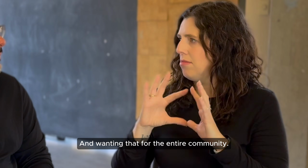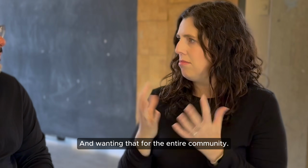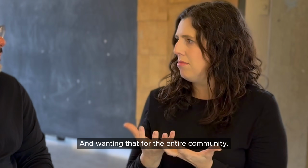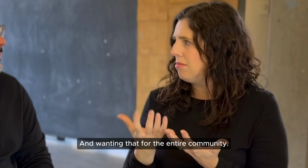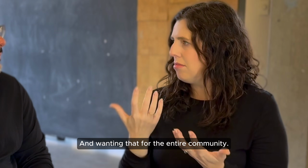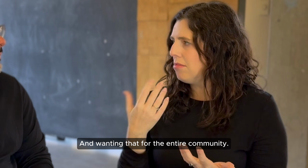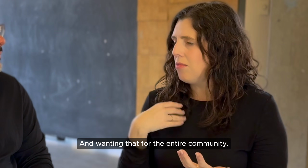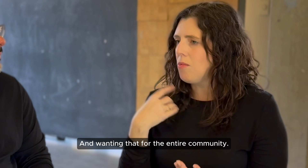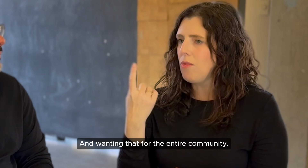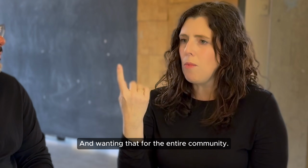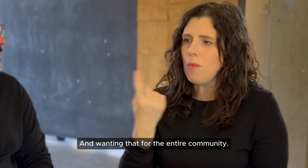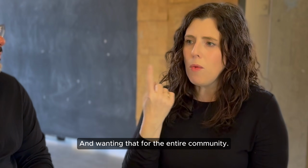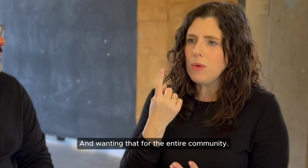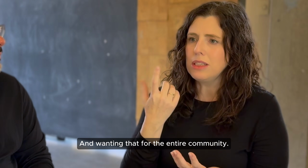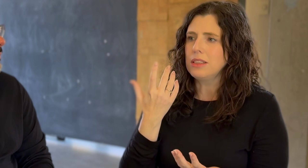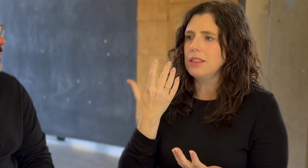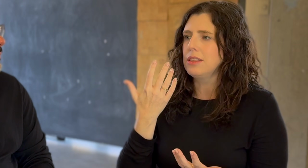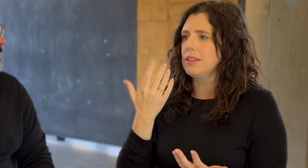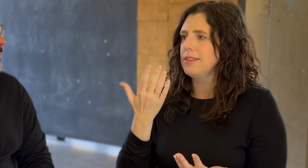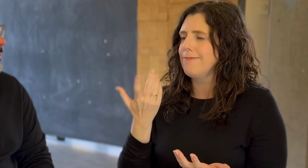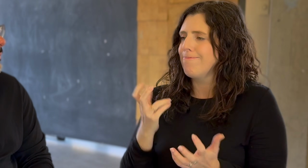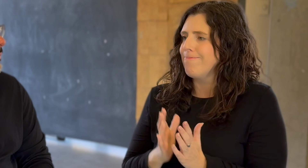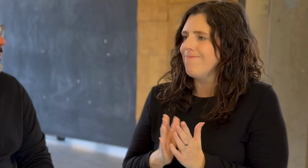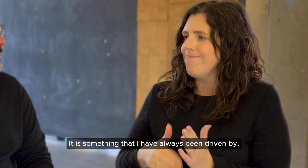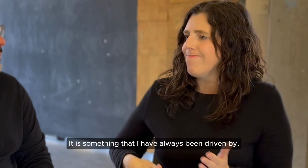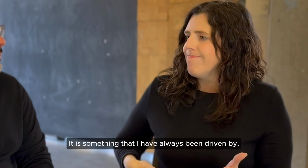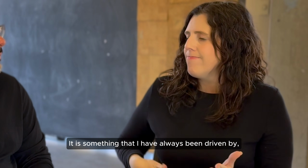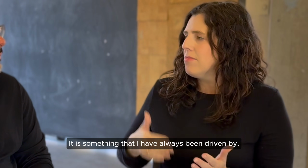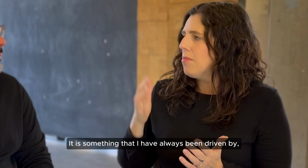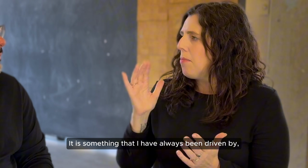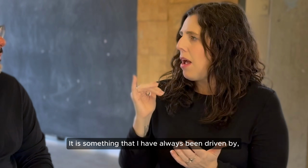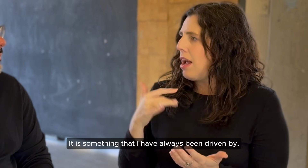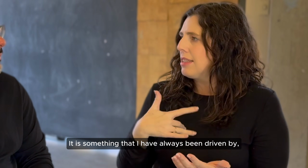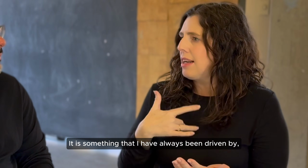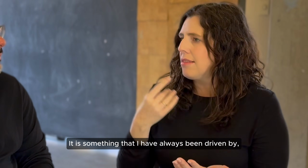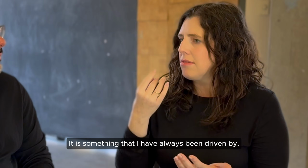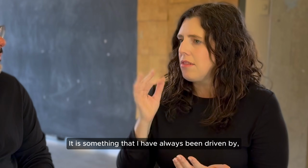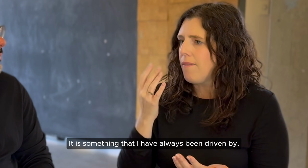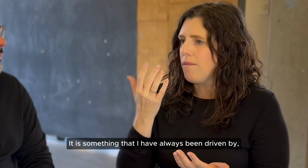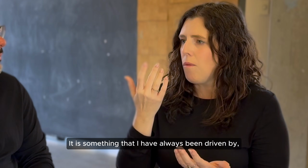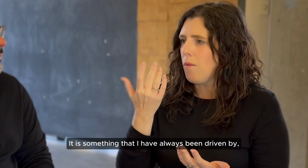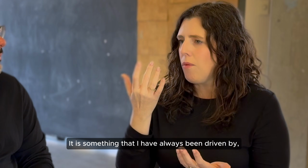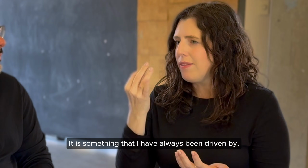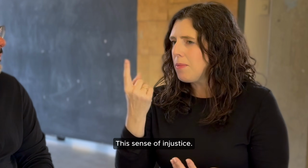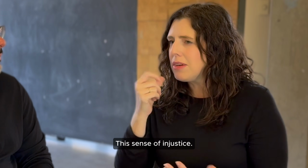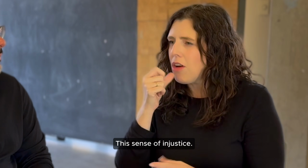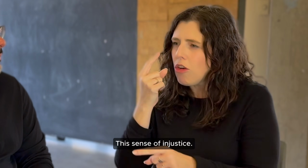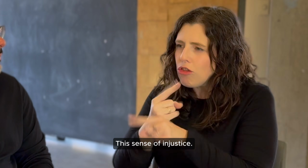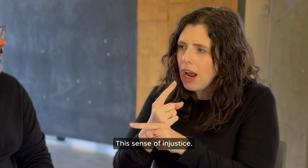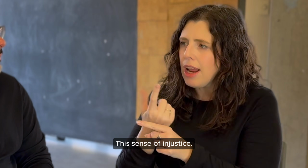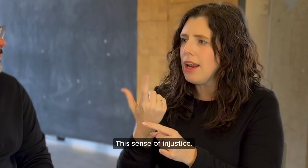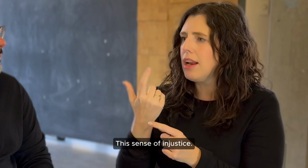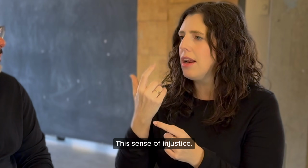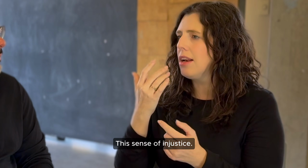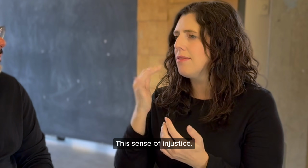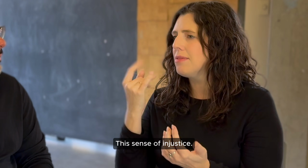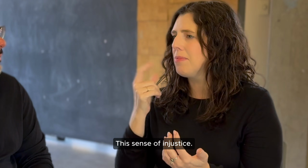that for the entire community. It's just something that I've always been driven by, this sense of